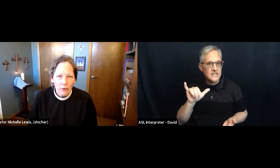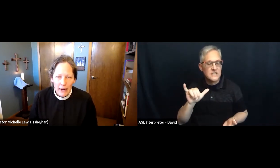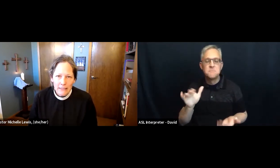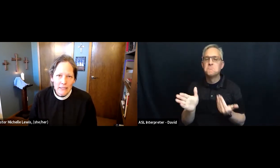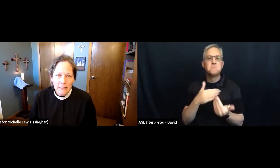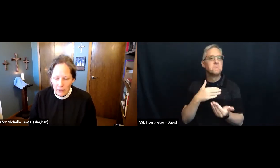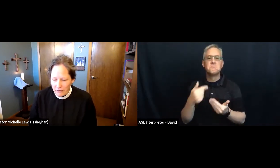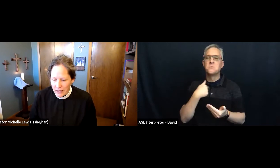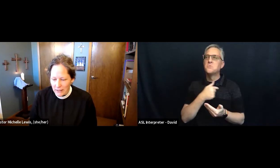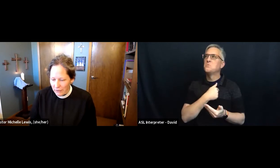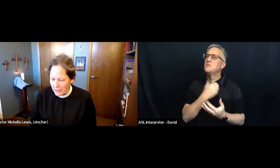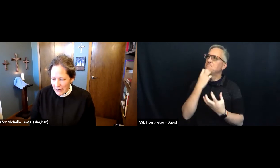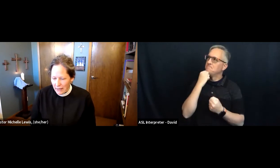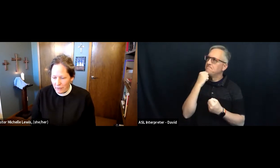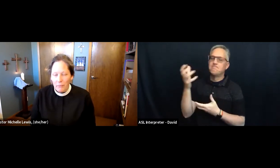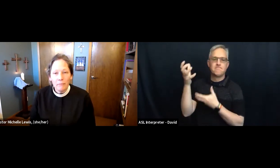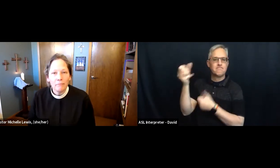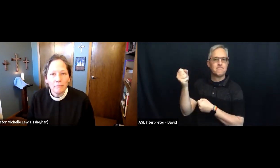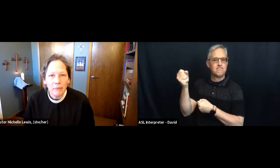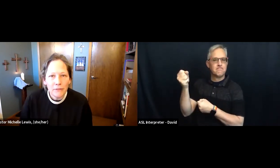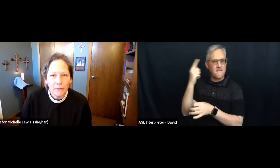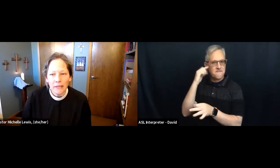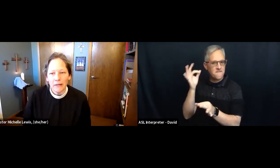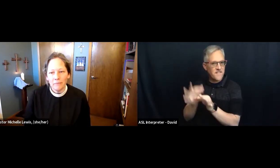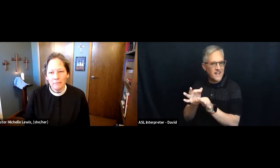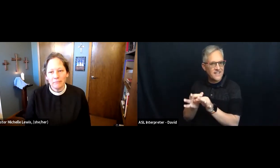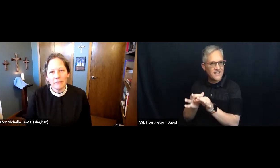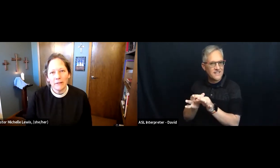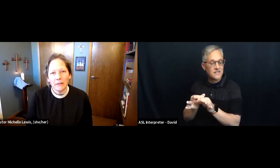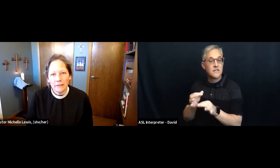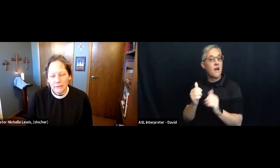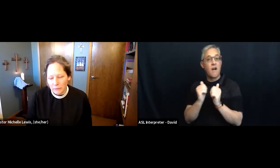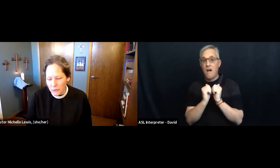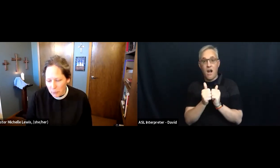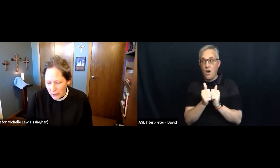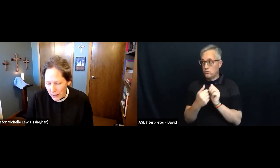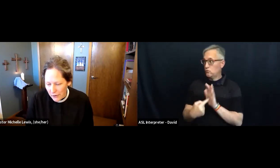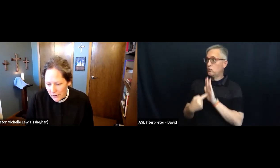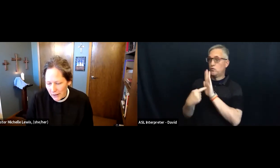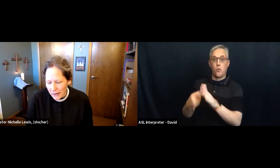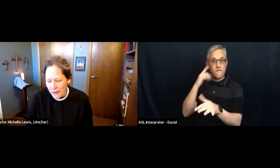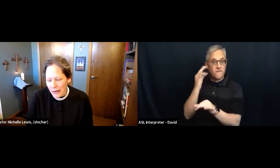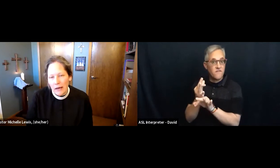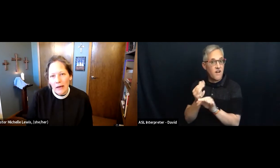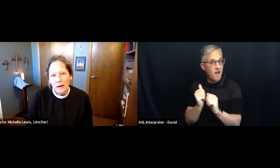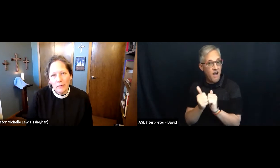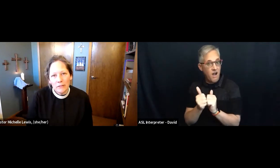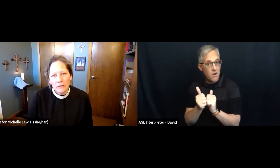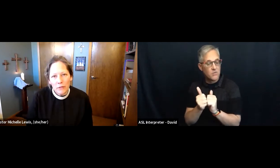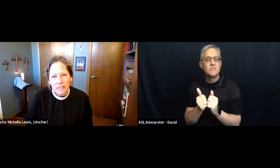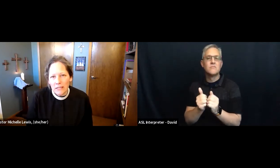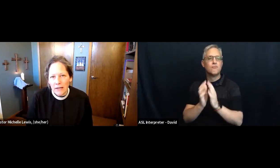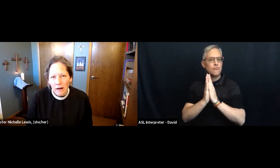And we practice our faith every day by doing it with prayer,